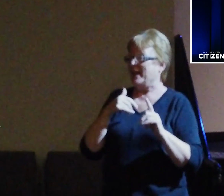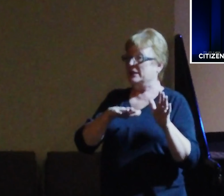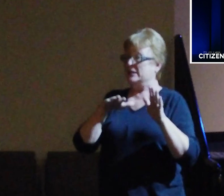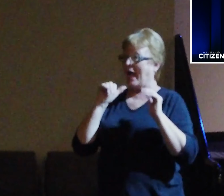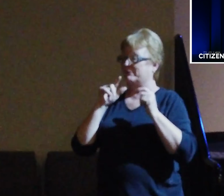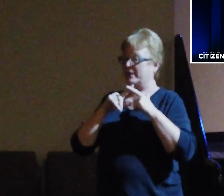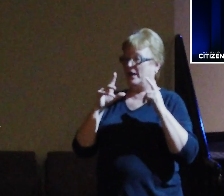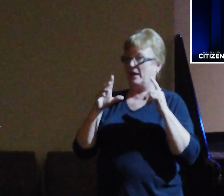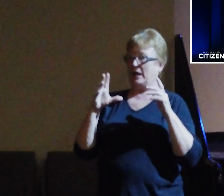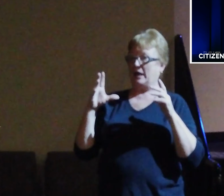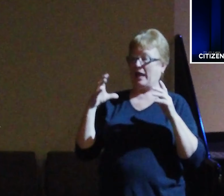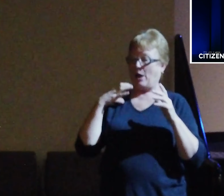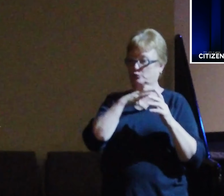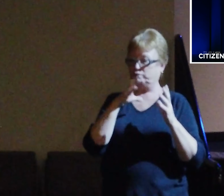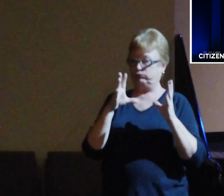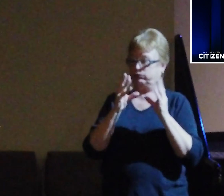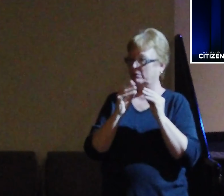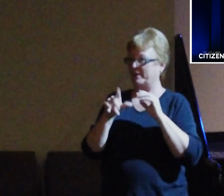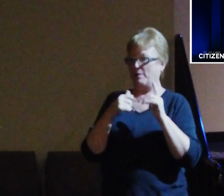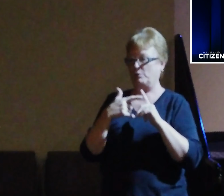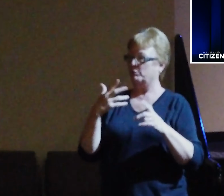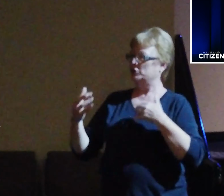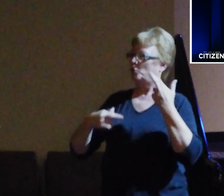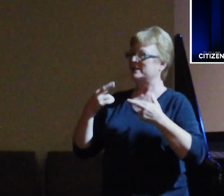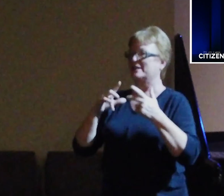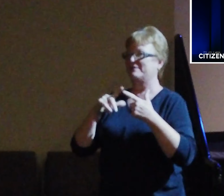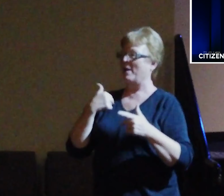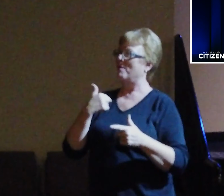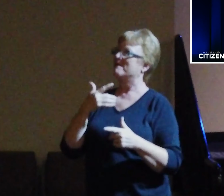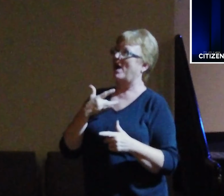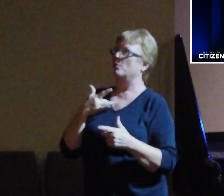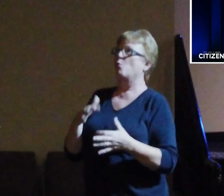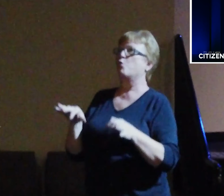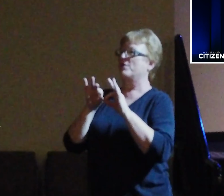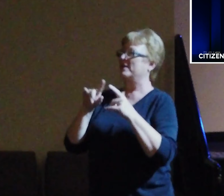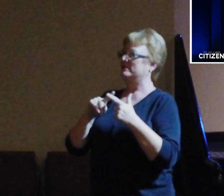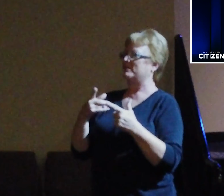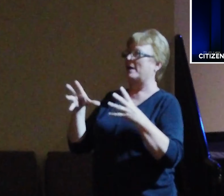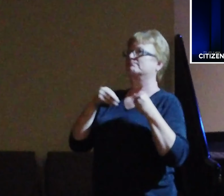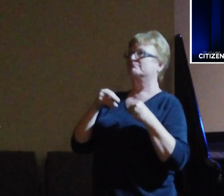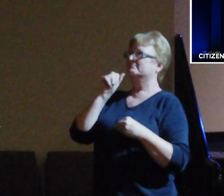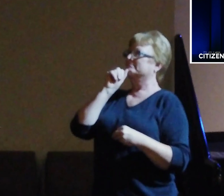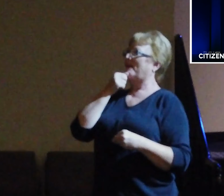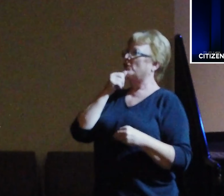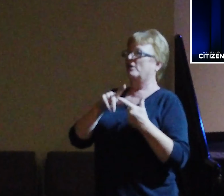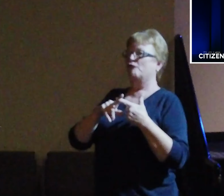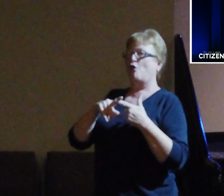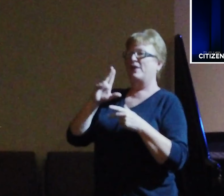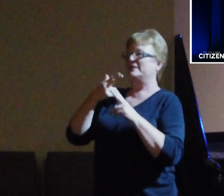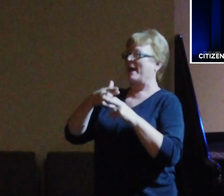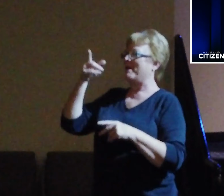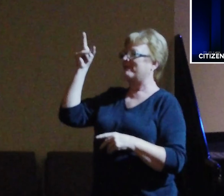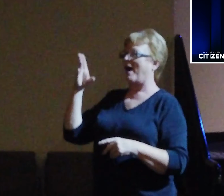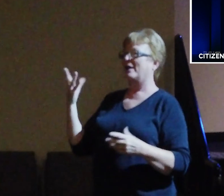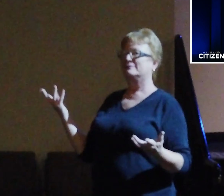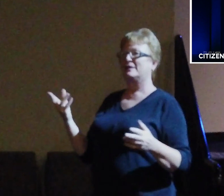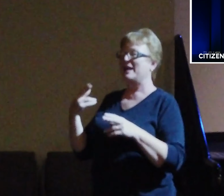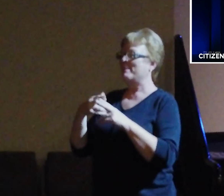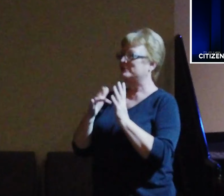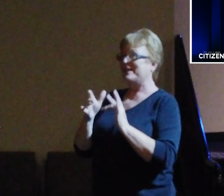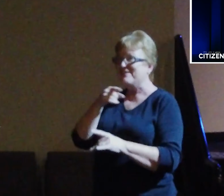rejoicing that they were counted worthy to suffer dishonor for the name. They rejoiced.